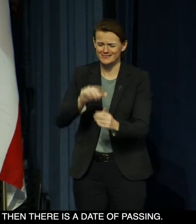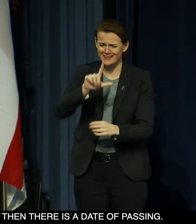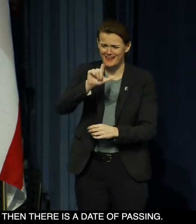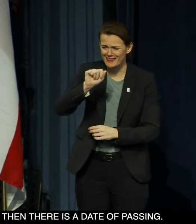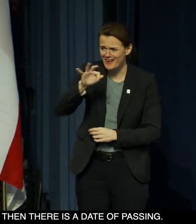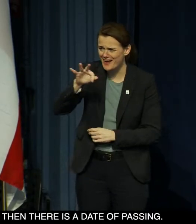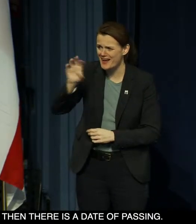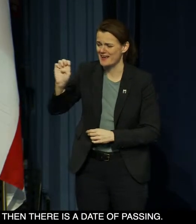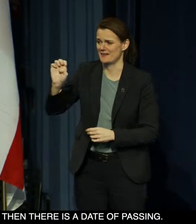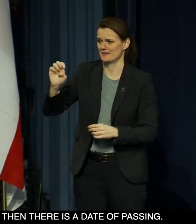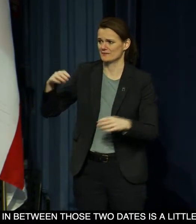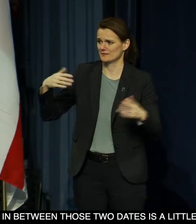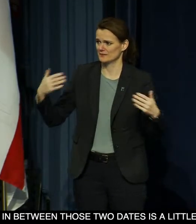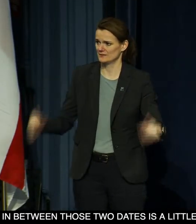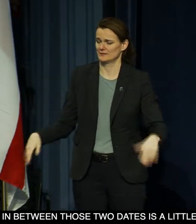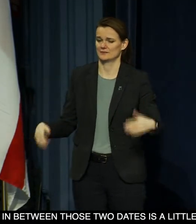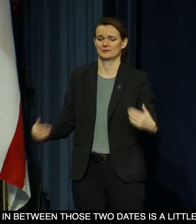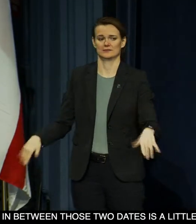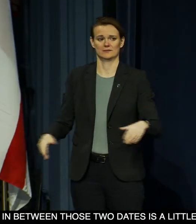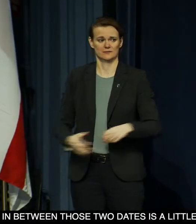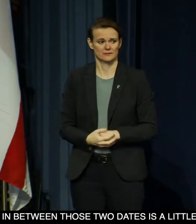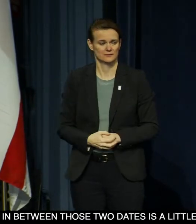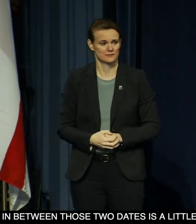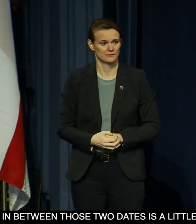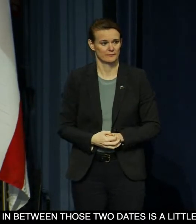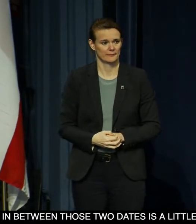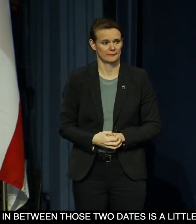life of his best friend who just passed away.